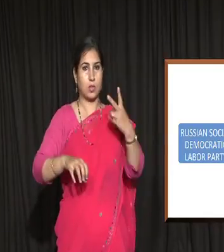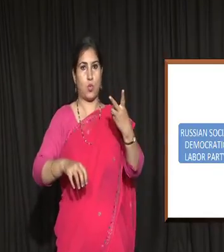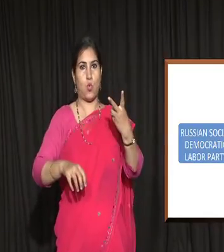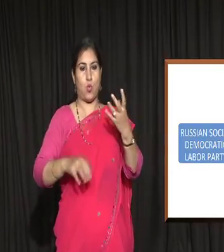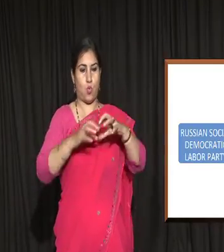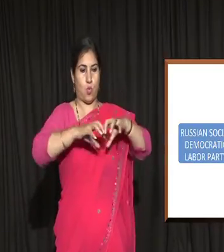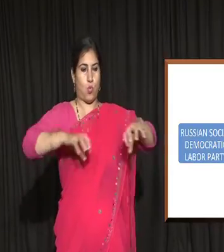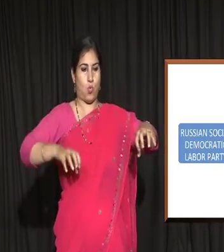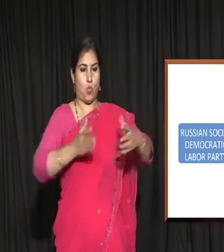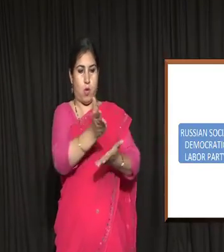sections.